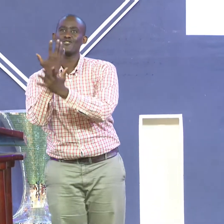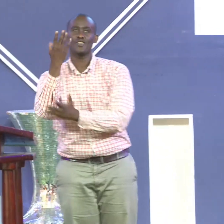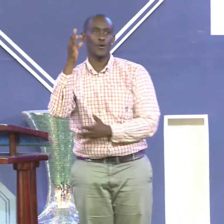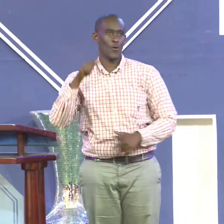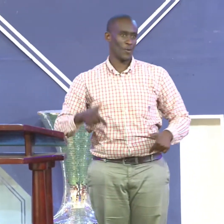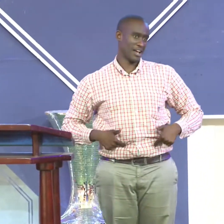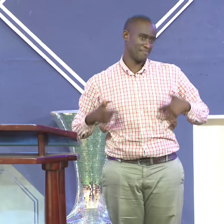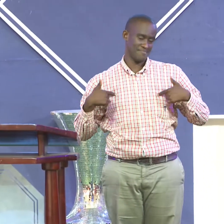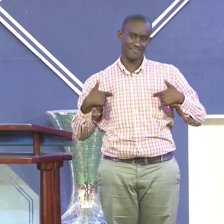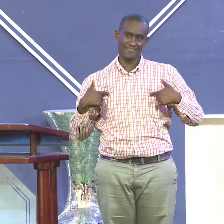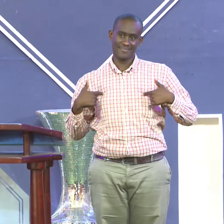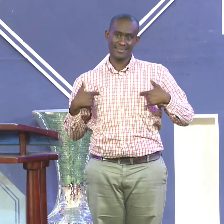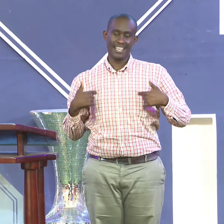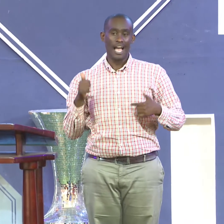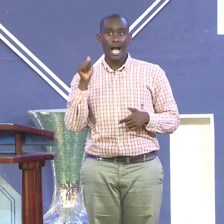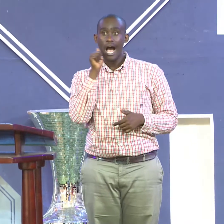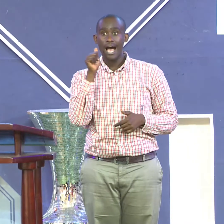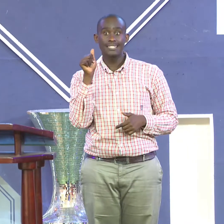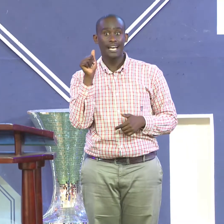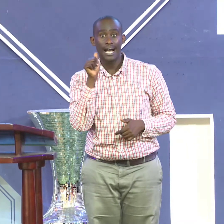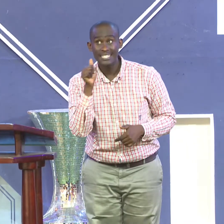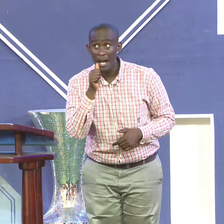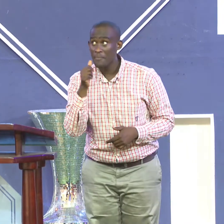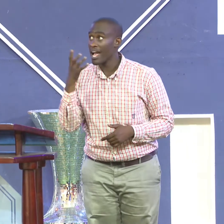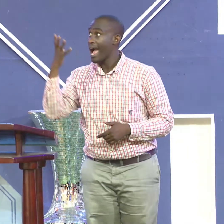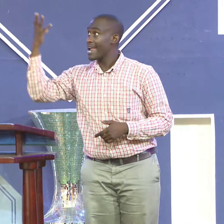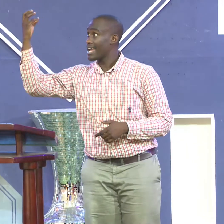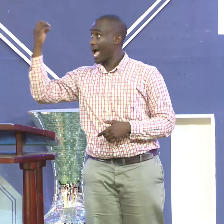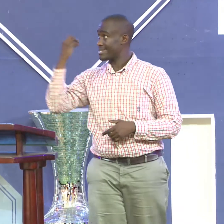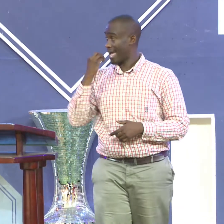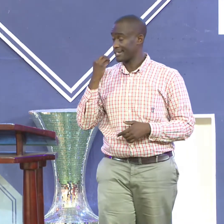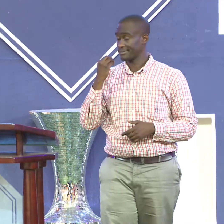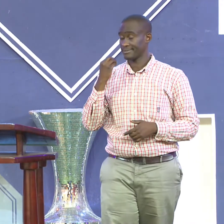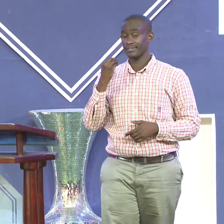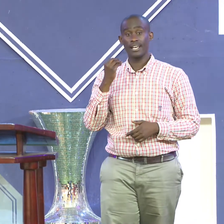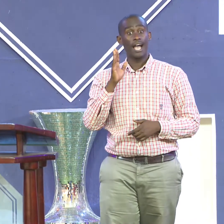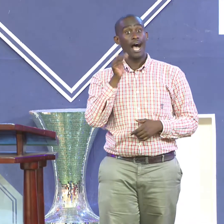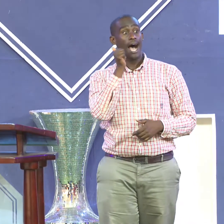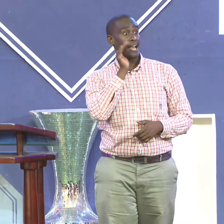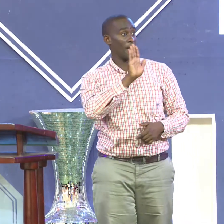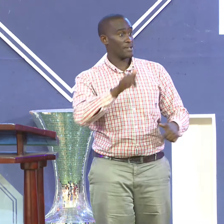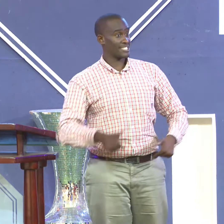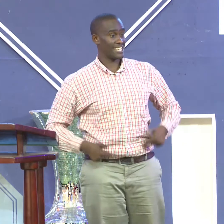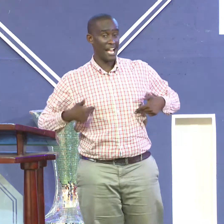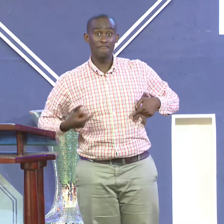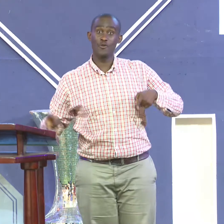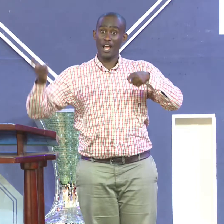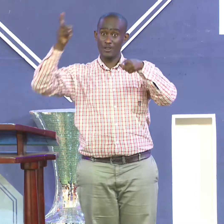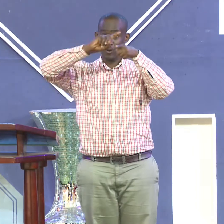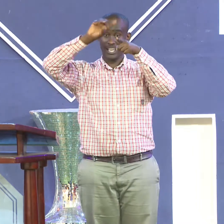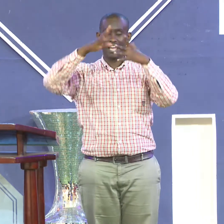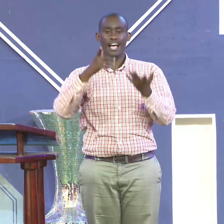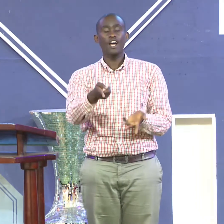He was the tree of life. Whenever Adam would partake of it, life would increase